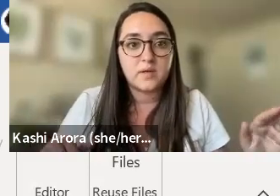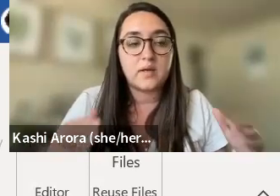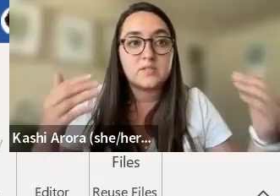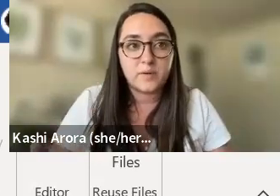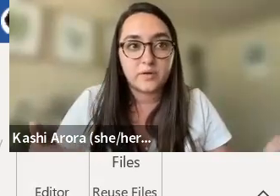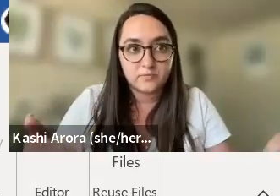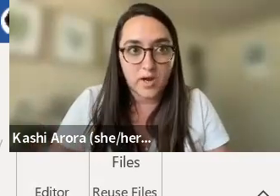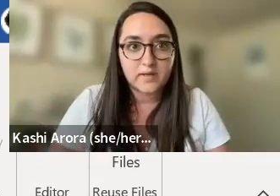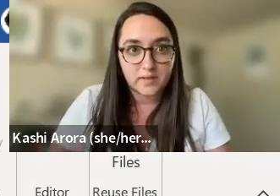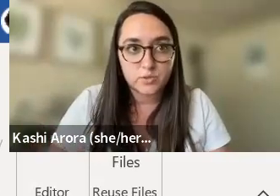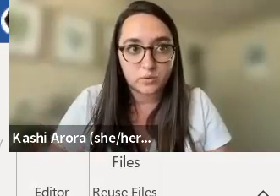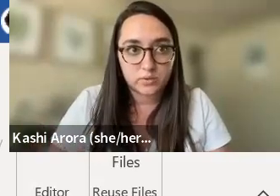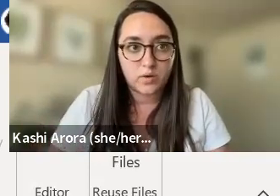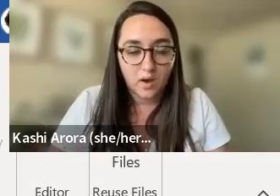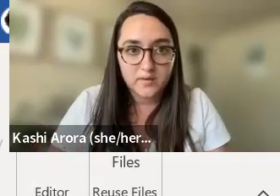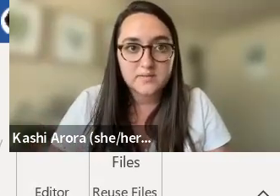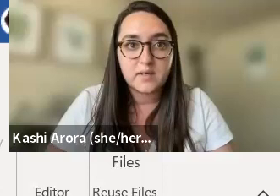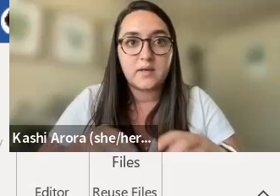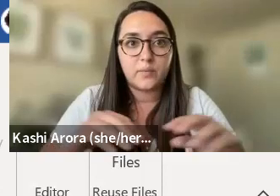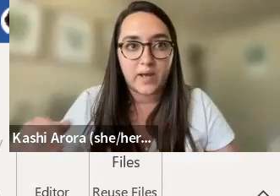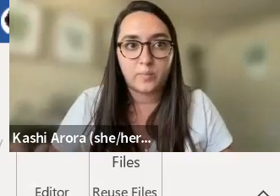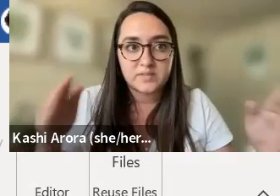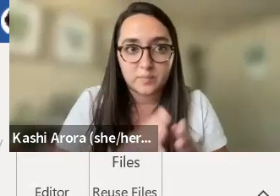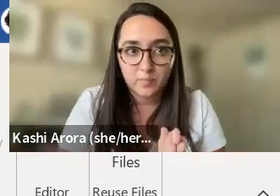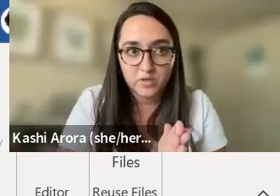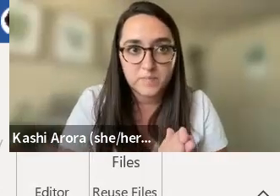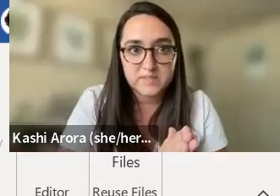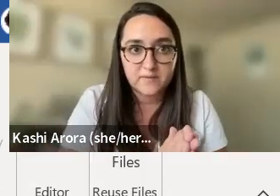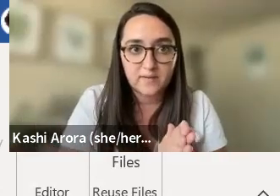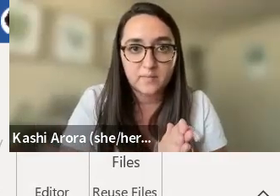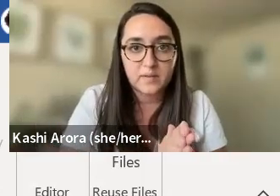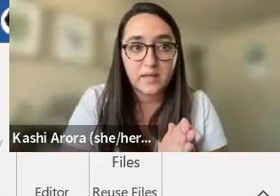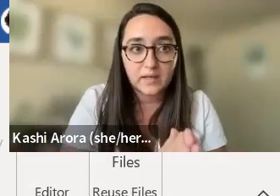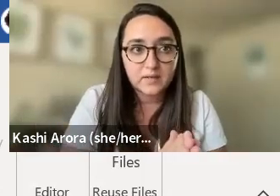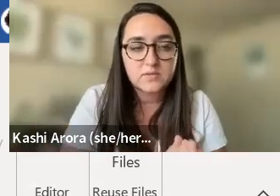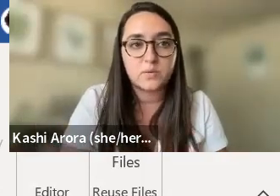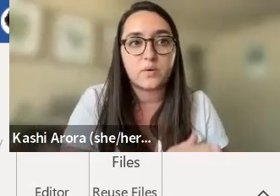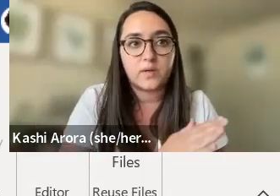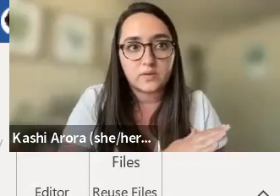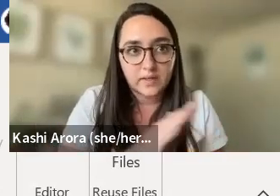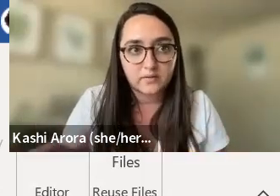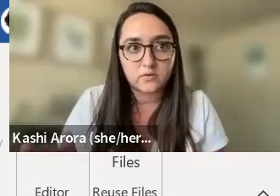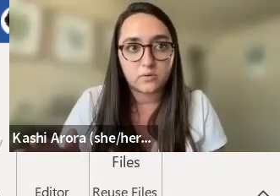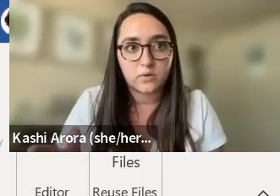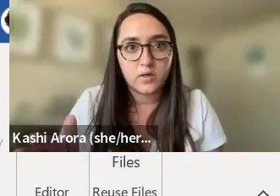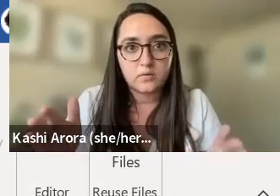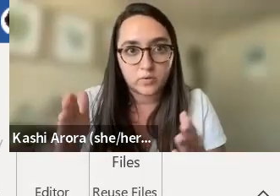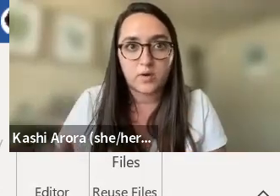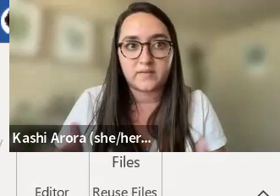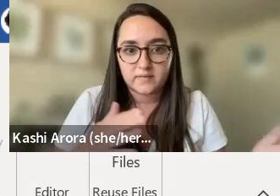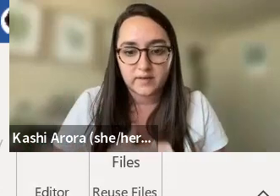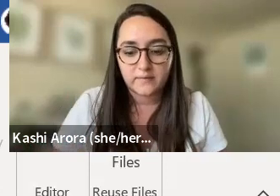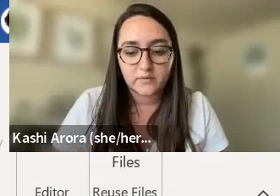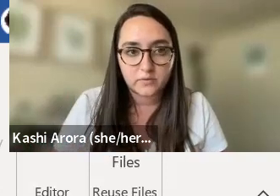us in the spirit of trying to get to a root cause. It would help us to be more specific at the beginning so that we could get to